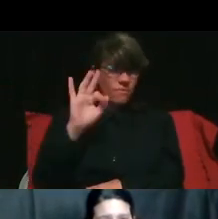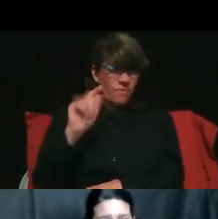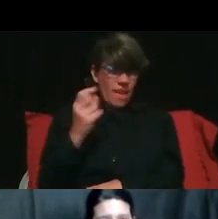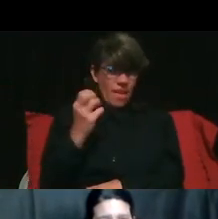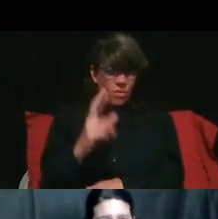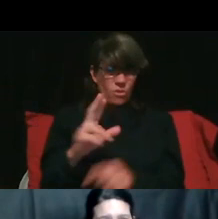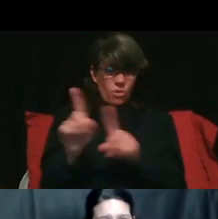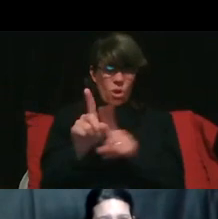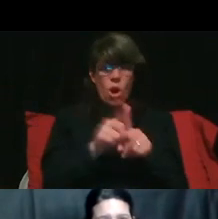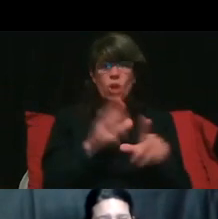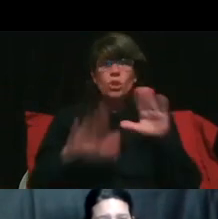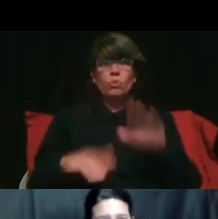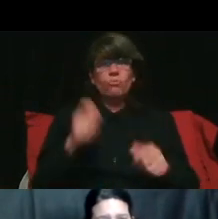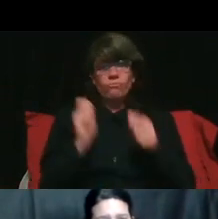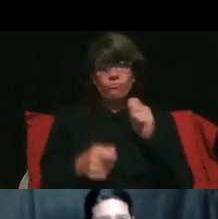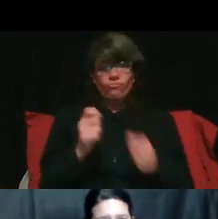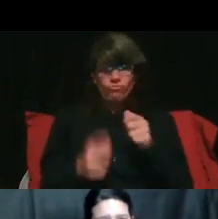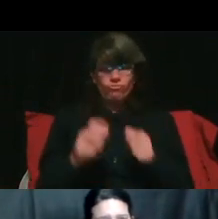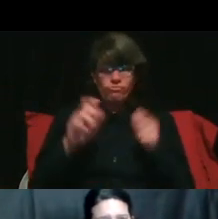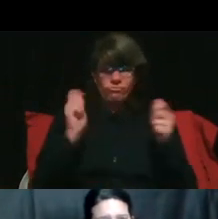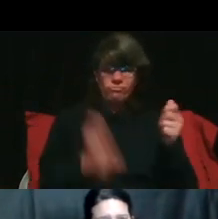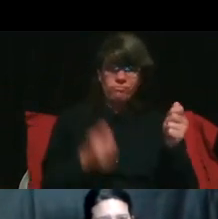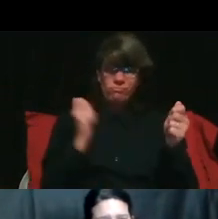I honor them both.